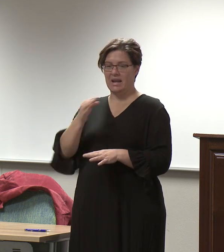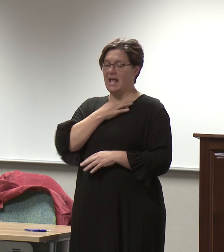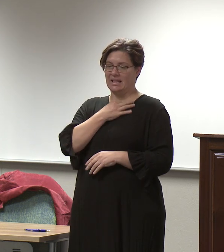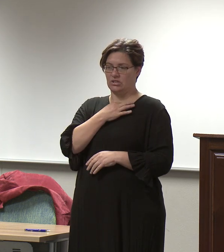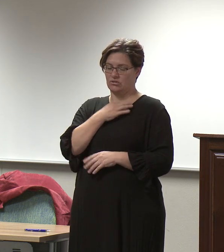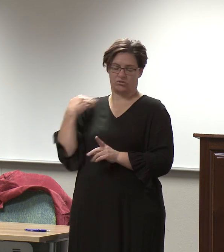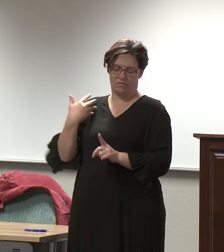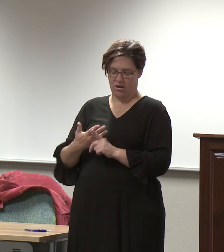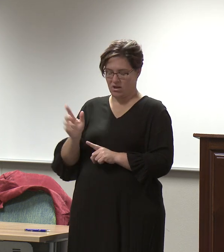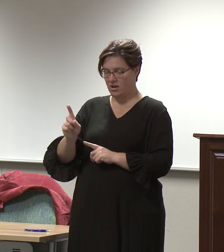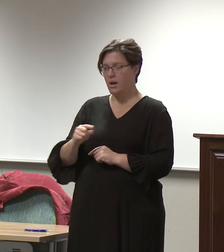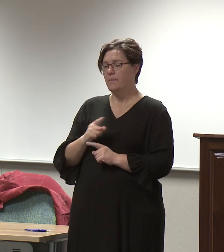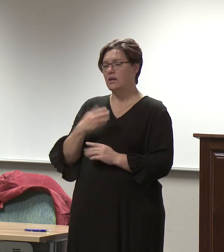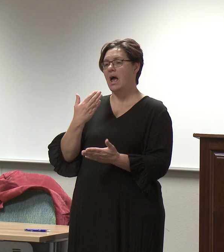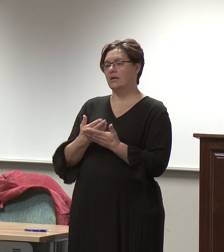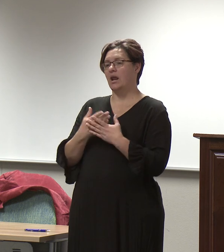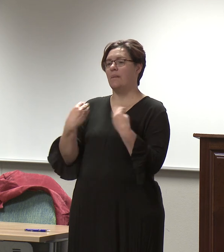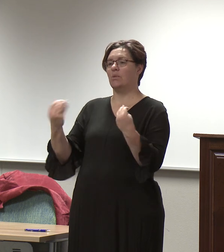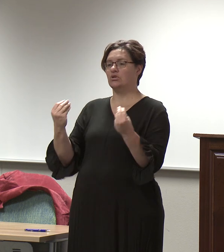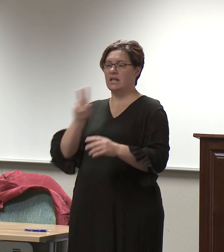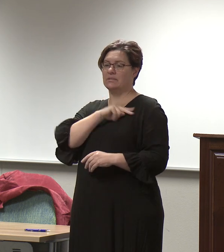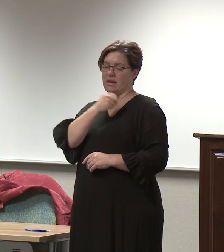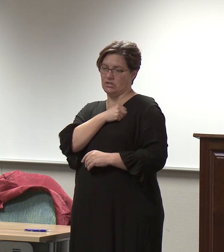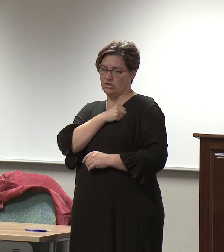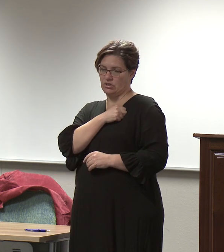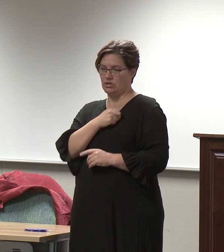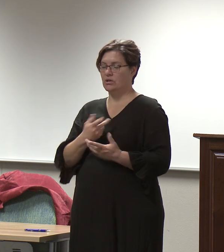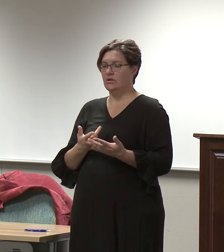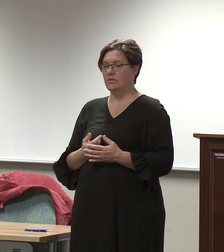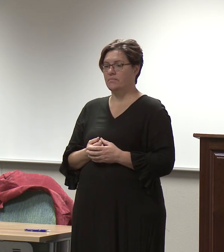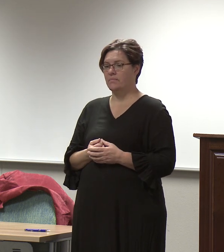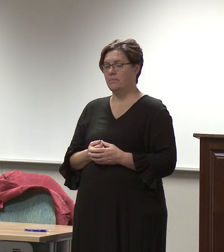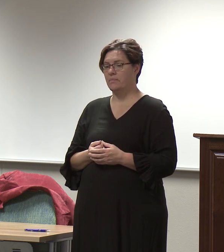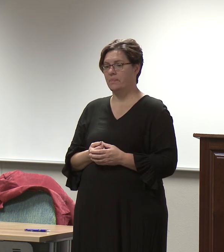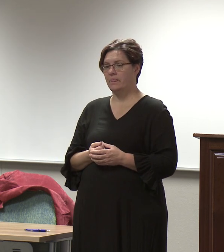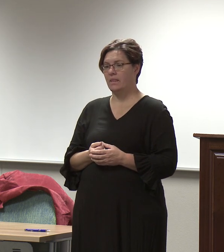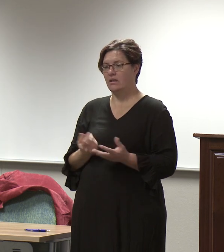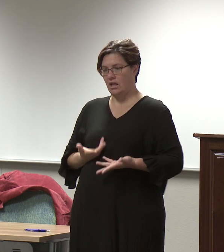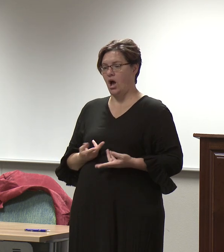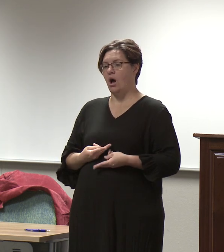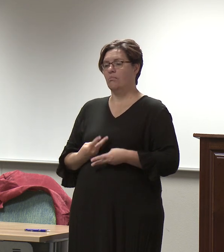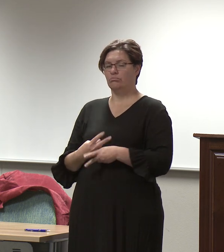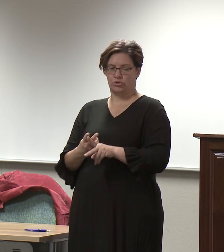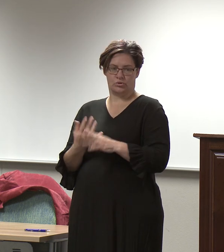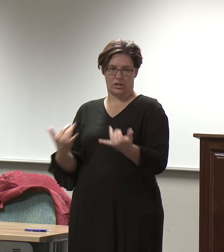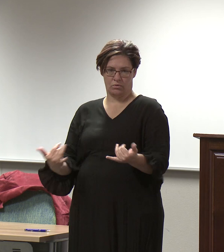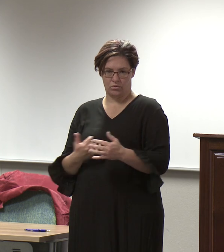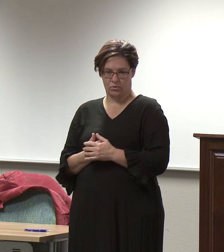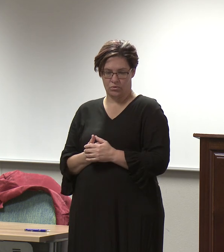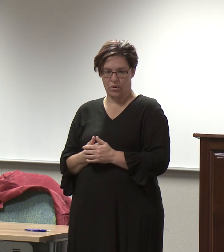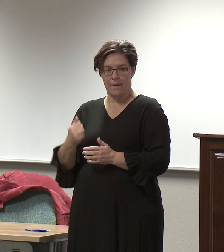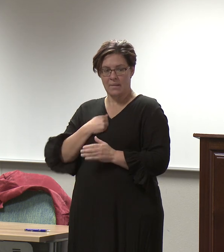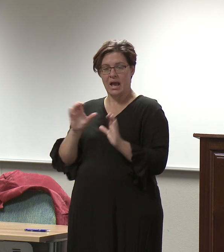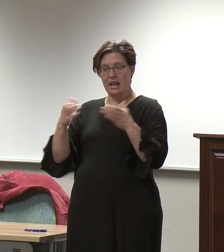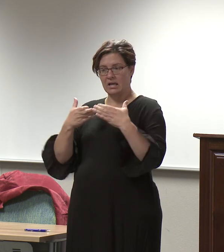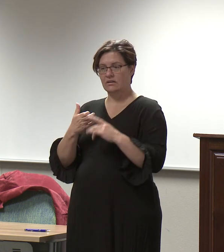so far, but it'll be available in Portuguese and Spanish, in Spanish is being produced now, is that all my class